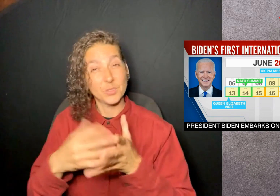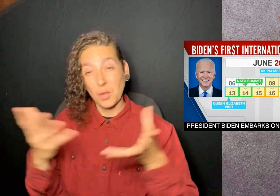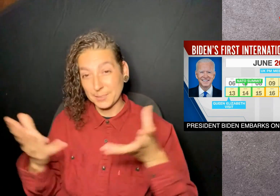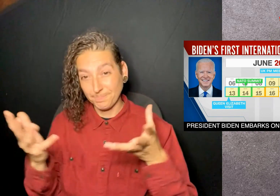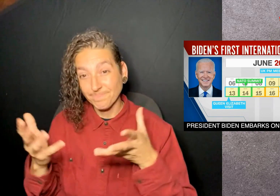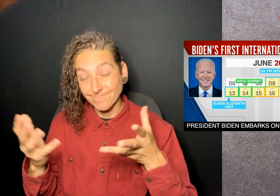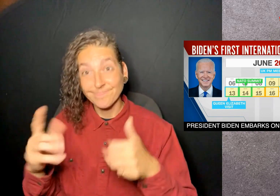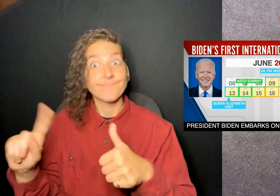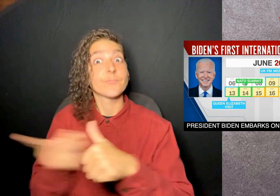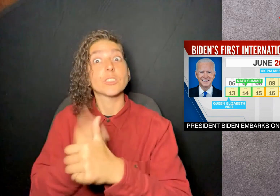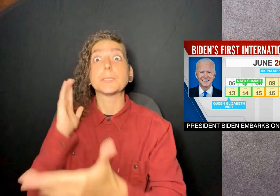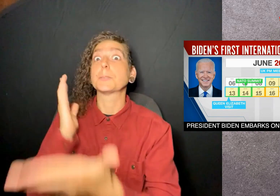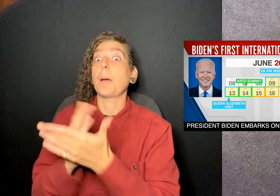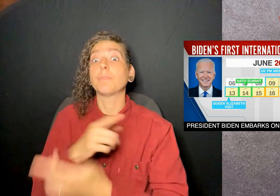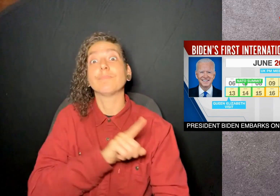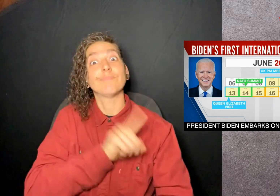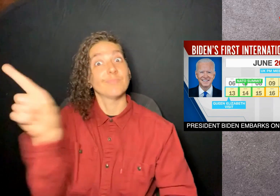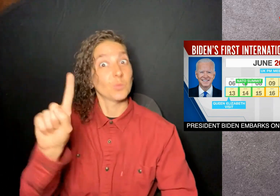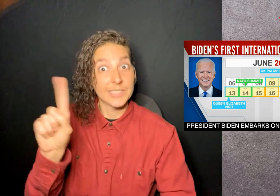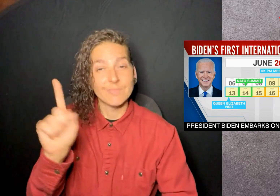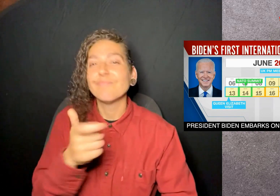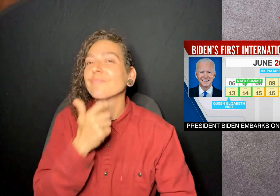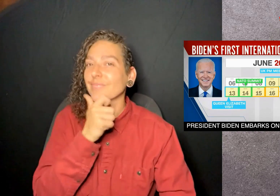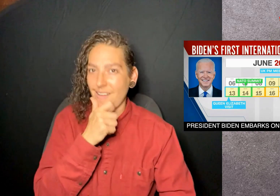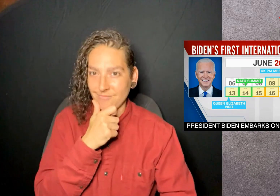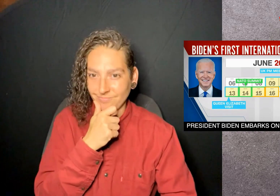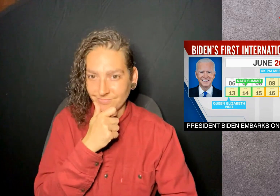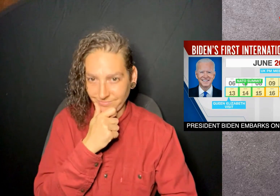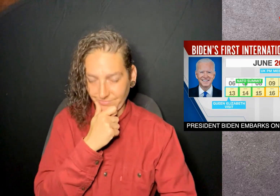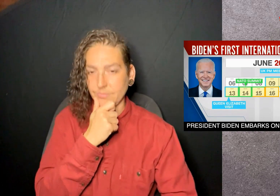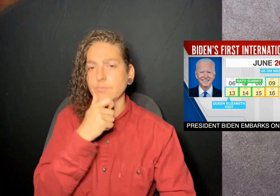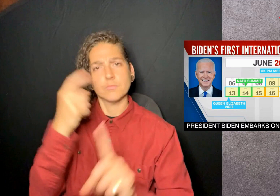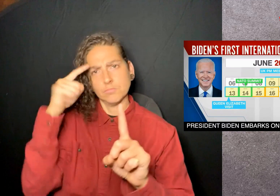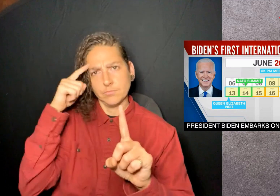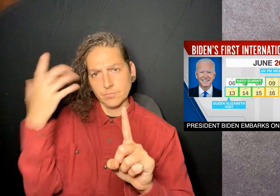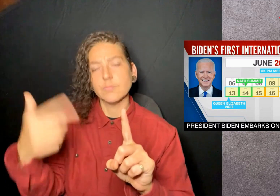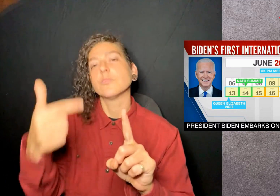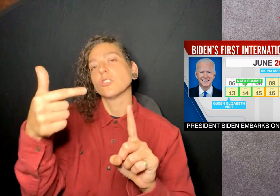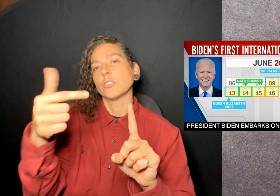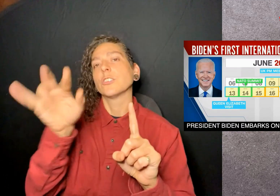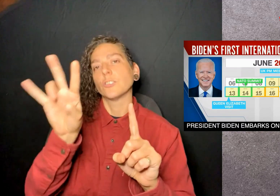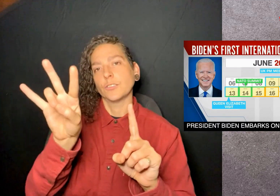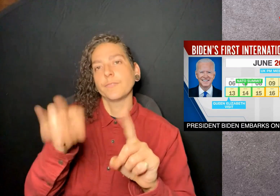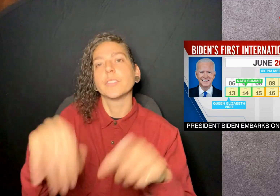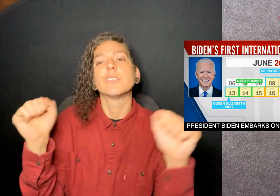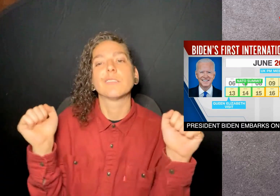It begins with a stop in England for the G7 summit,